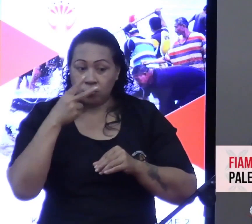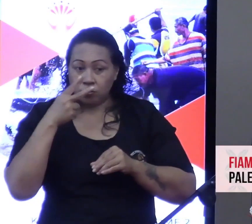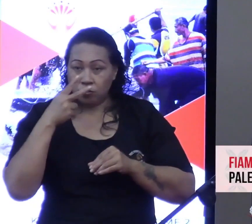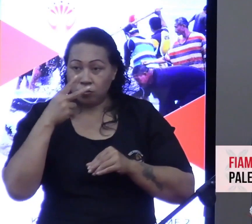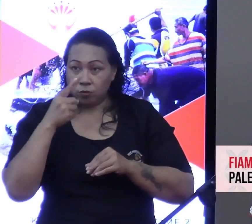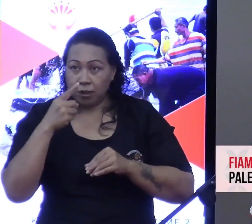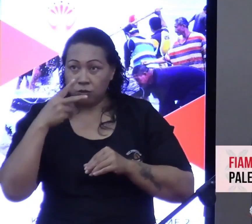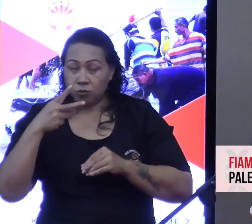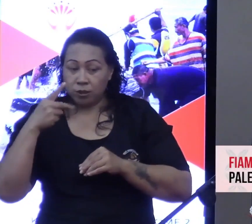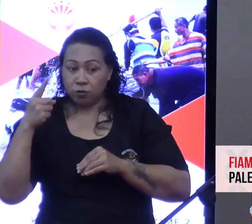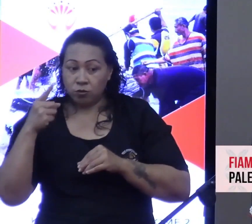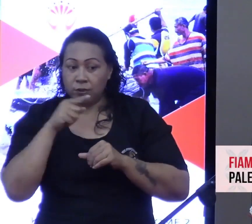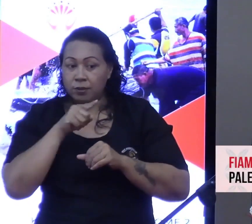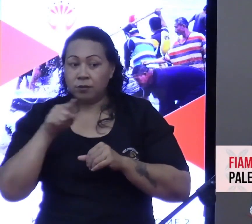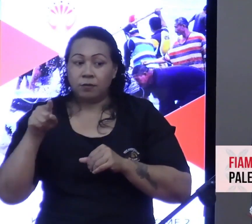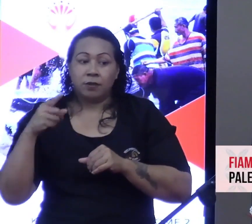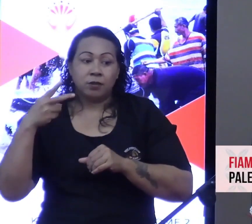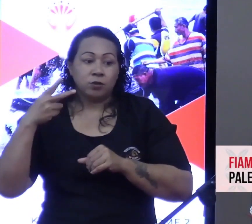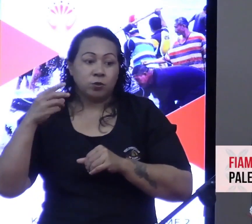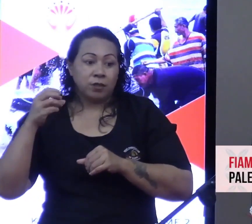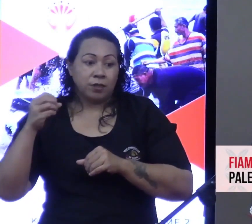2021-22 to